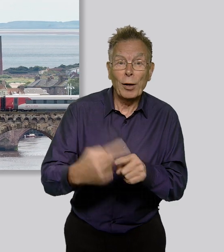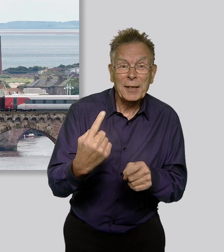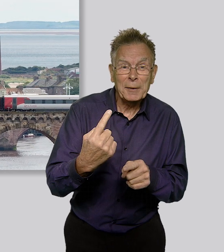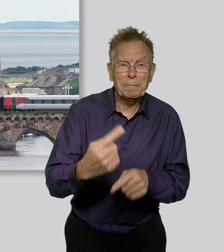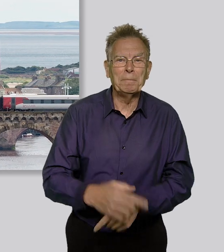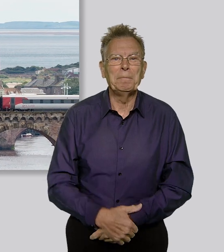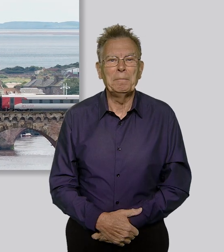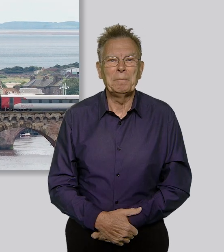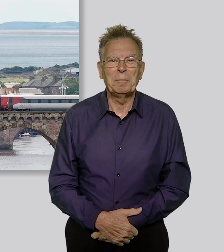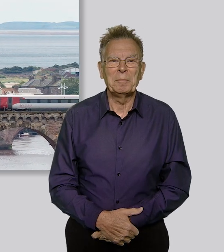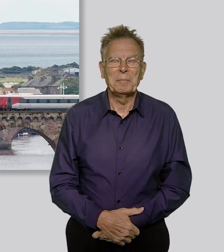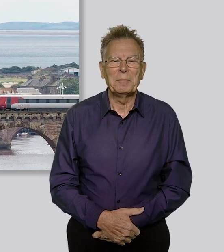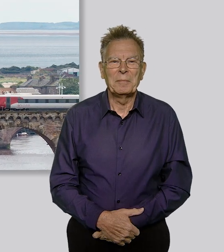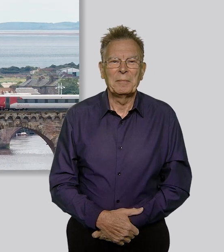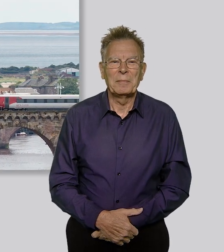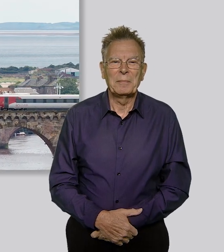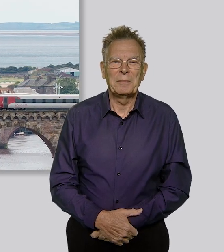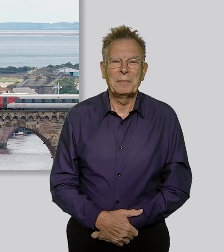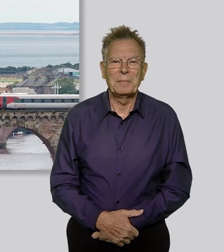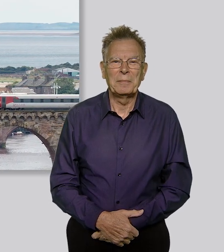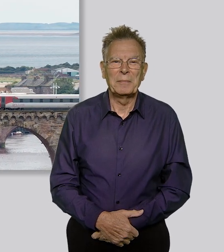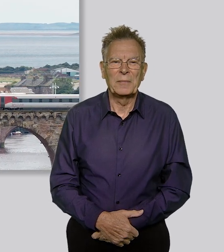for those early risers.